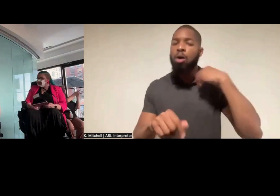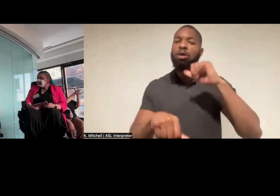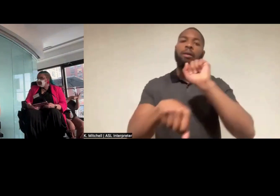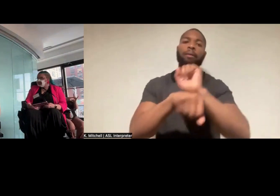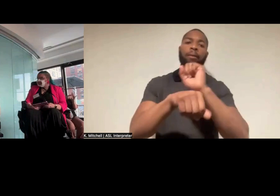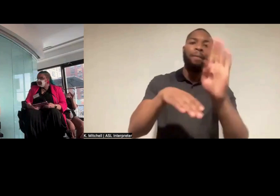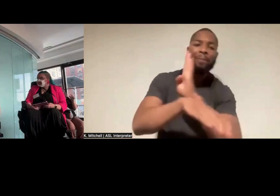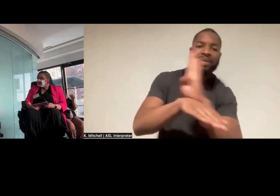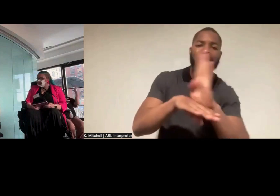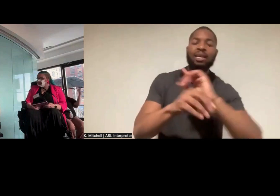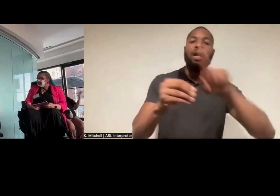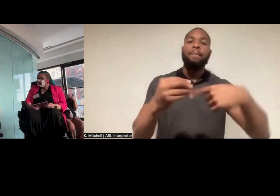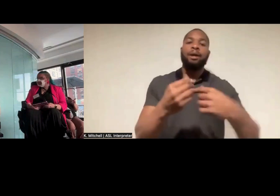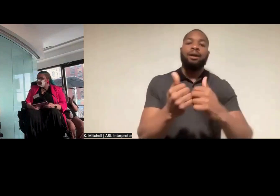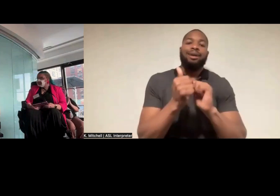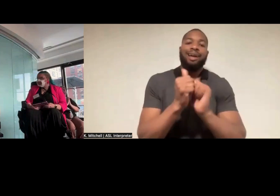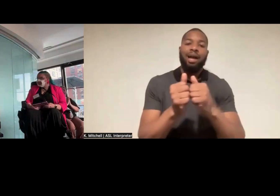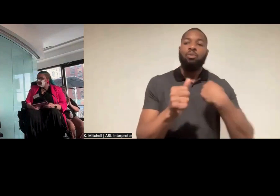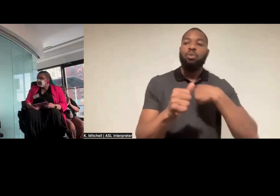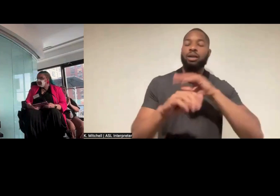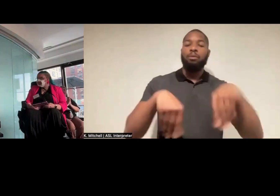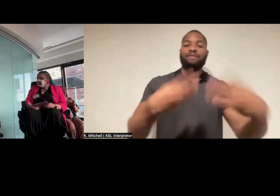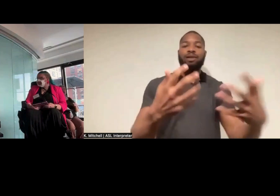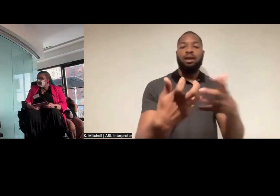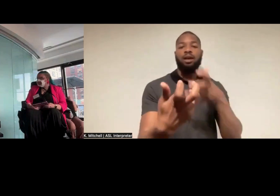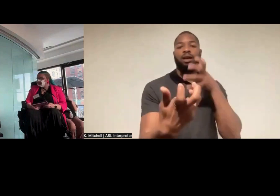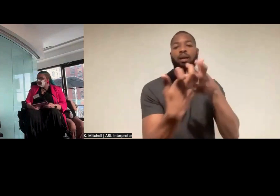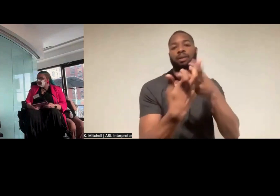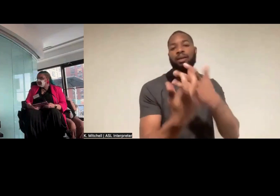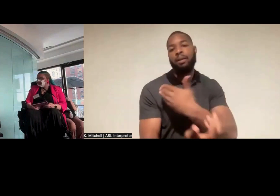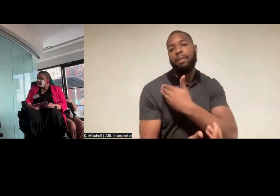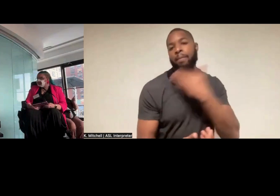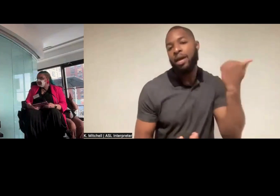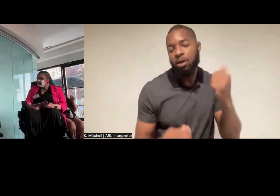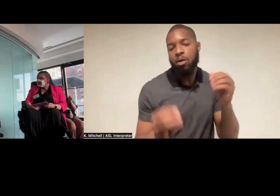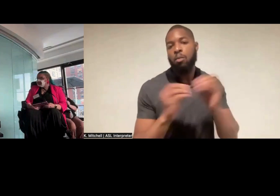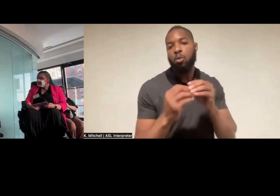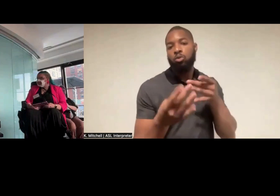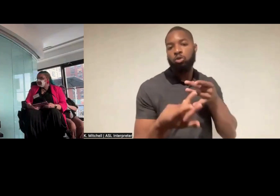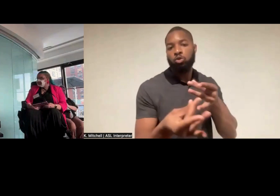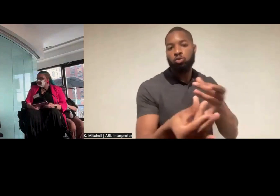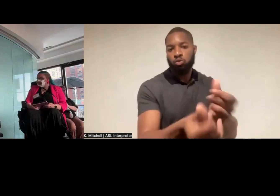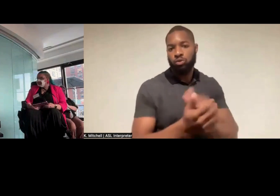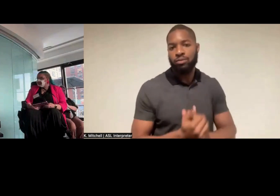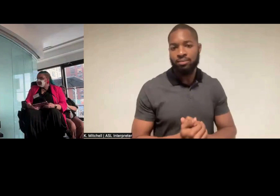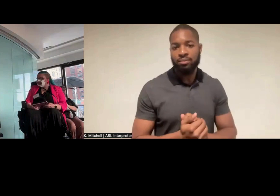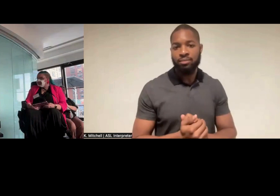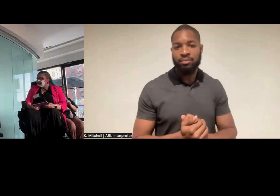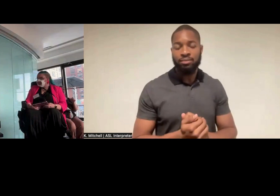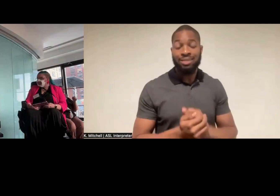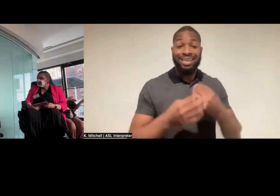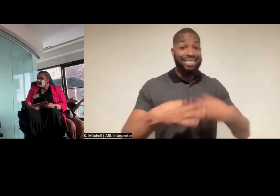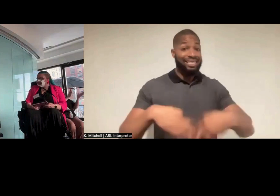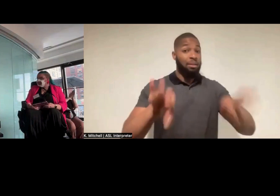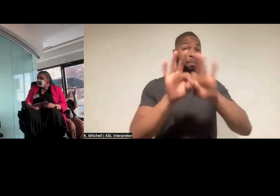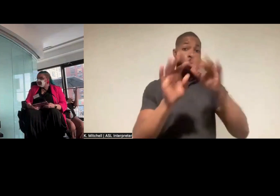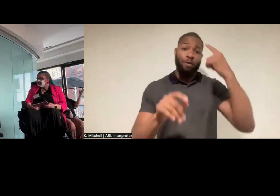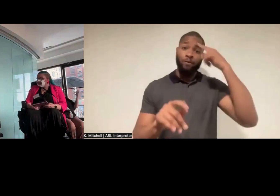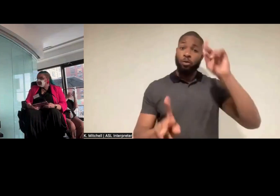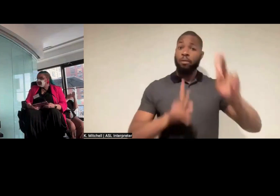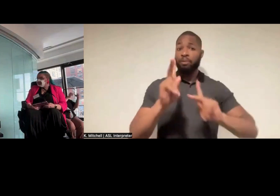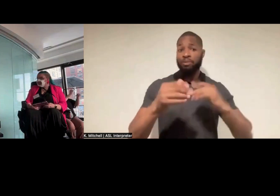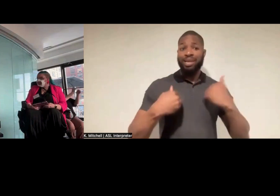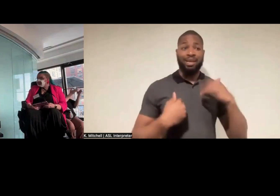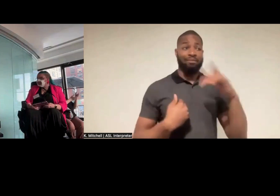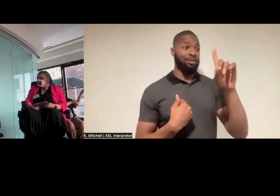accommodations requests. So I think it's very difficult for persons with disabilities to request an accommodation from their